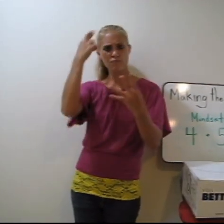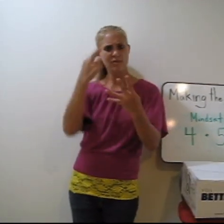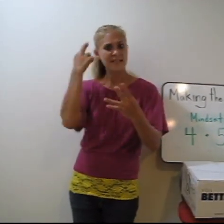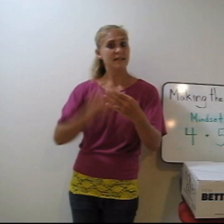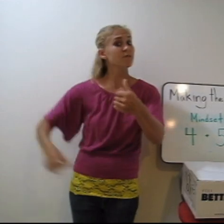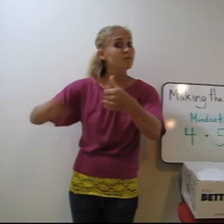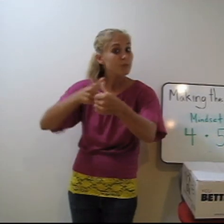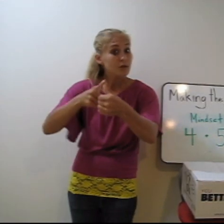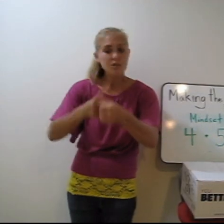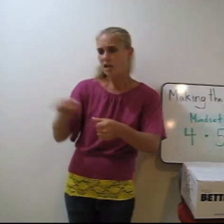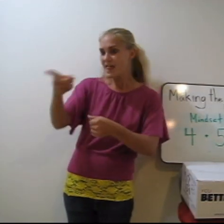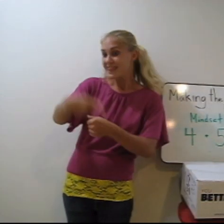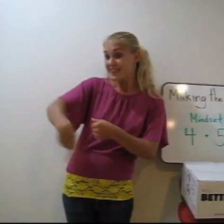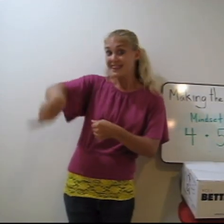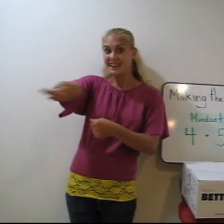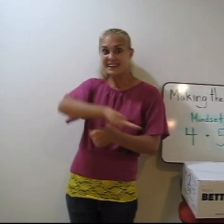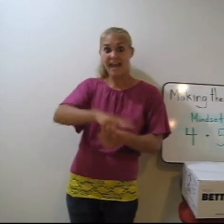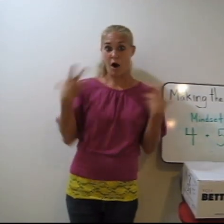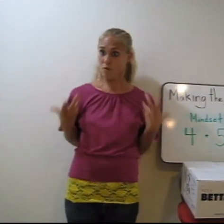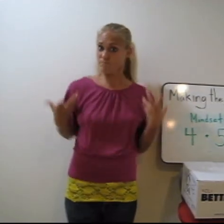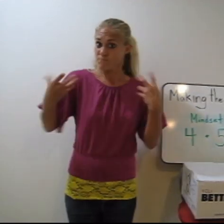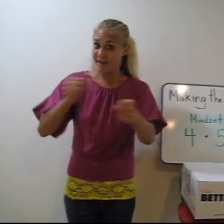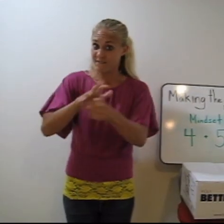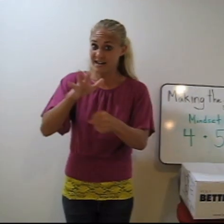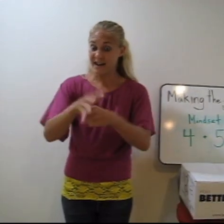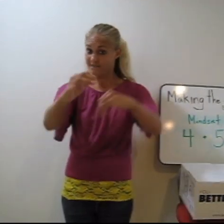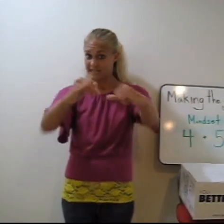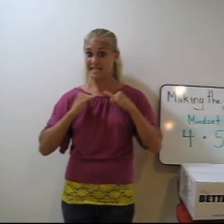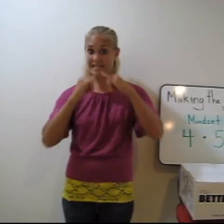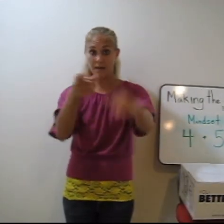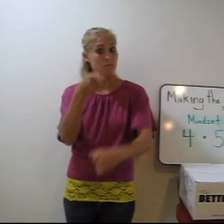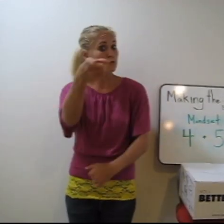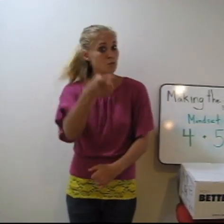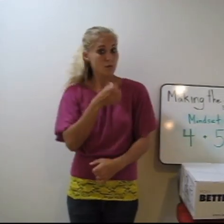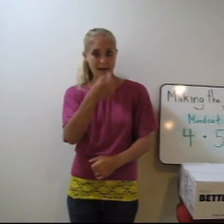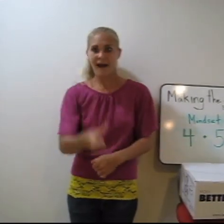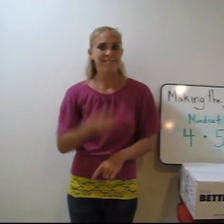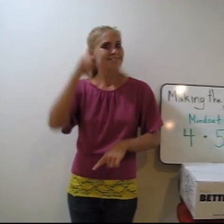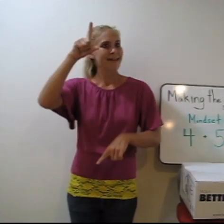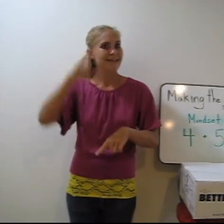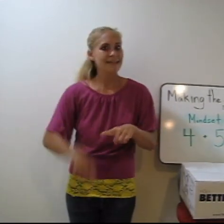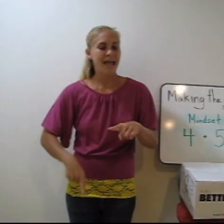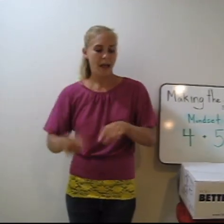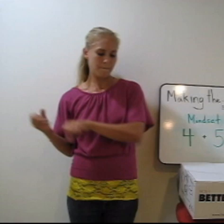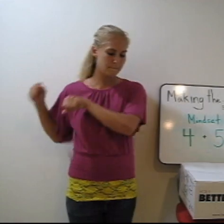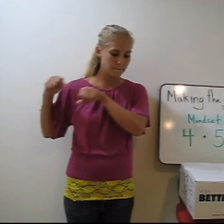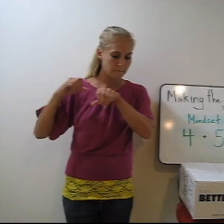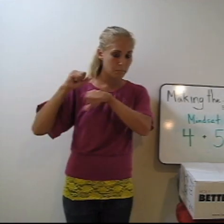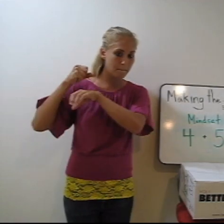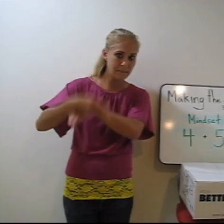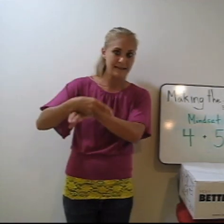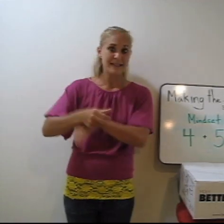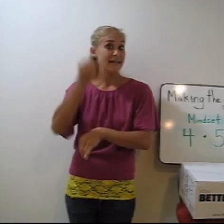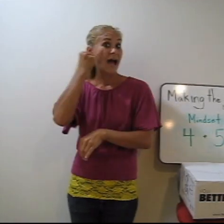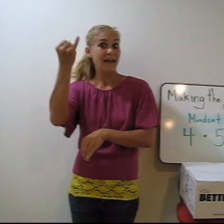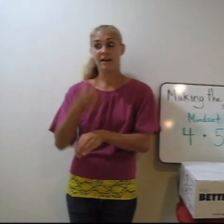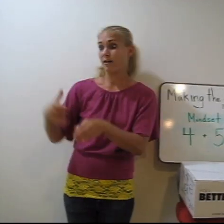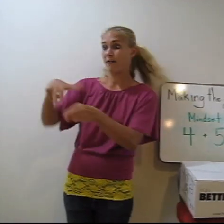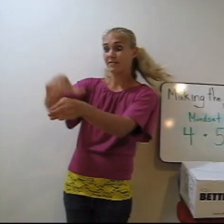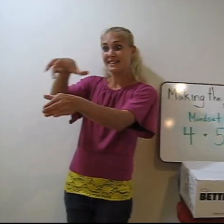they simply aren't as courageous as you. They cannot get over the idea of leaving the security of the corporate bosom, their